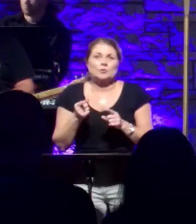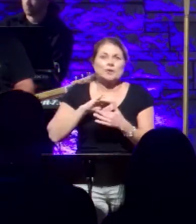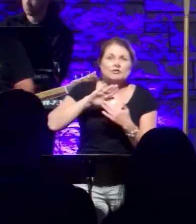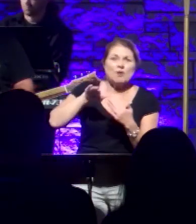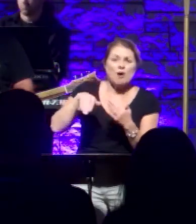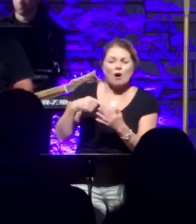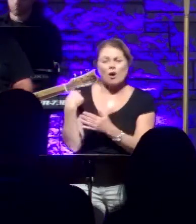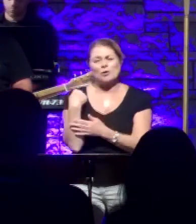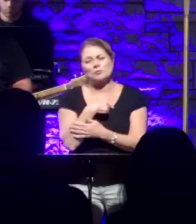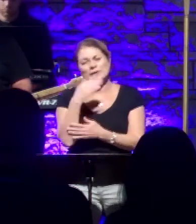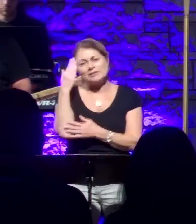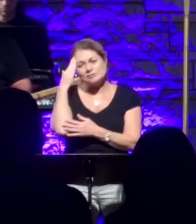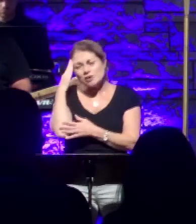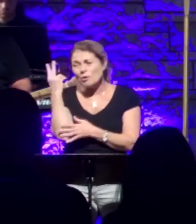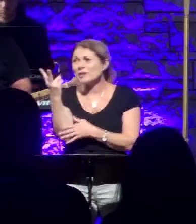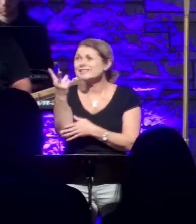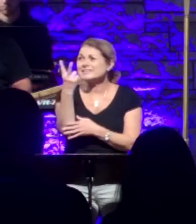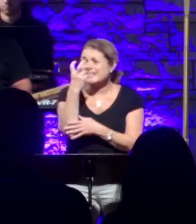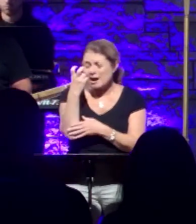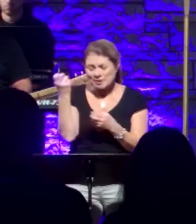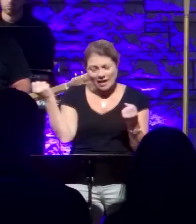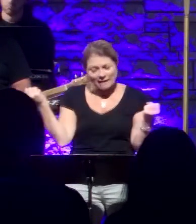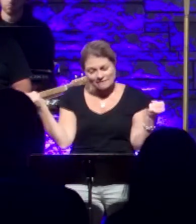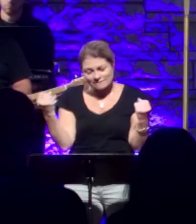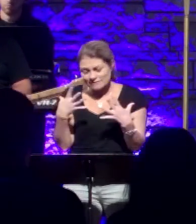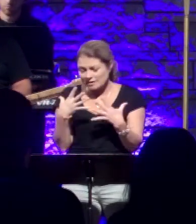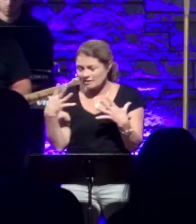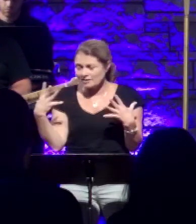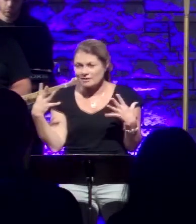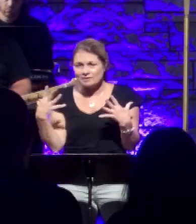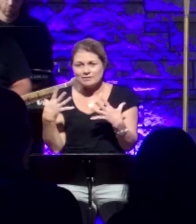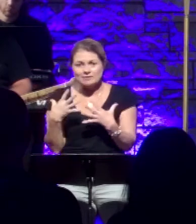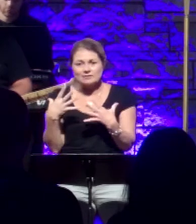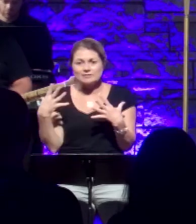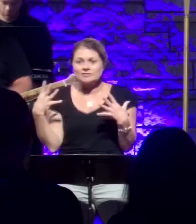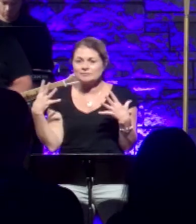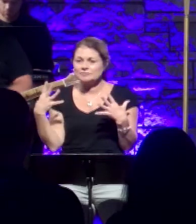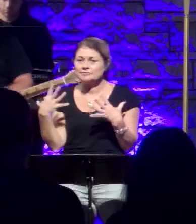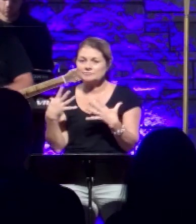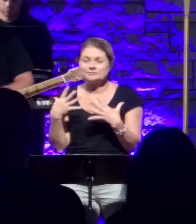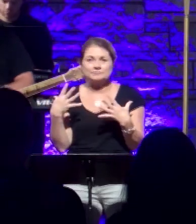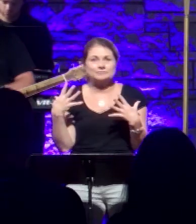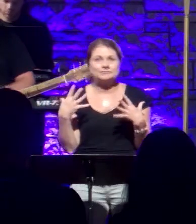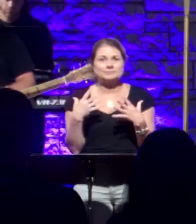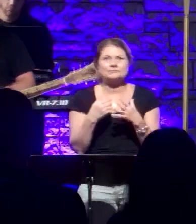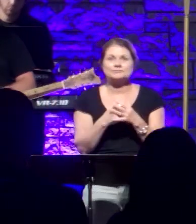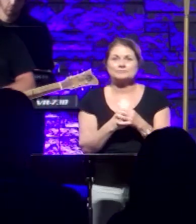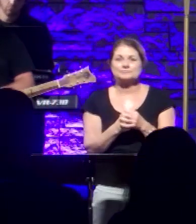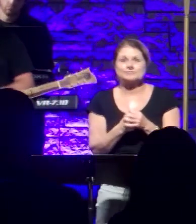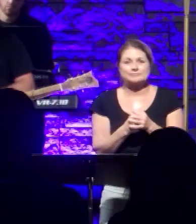when all we know is doubt and fear,